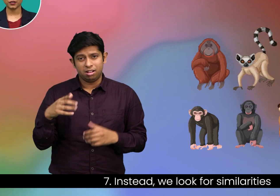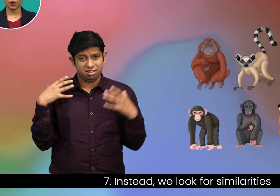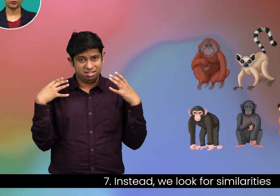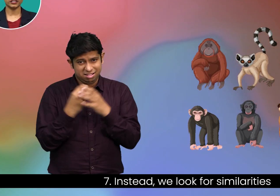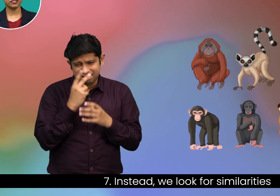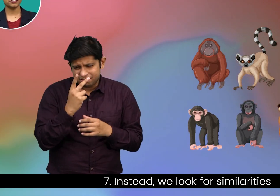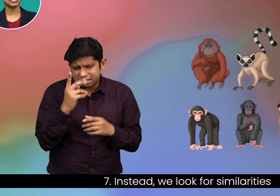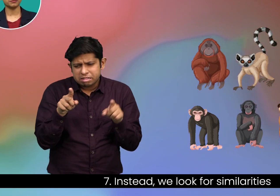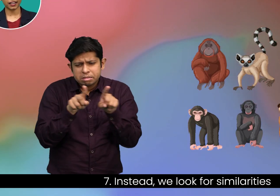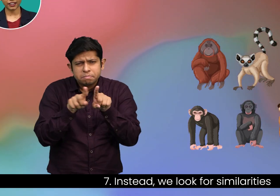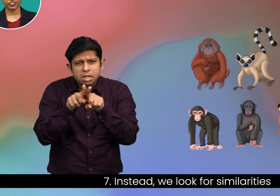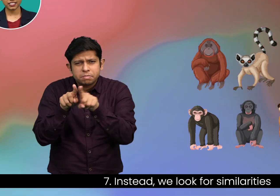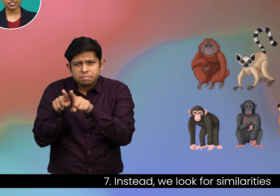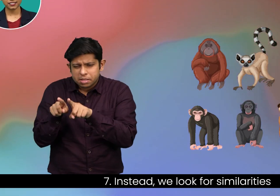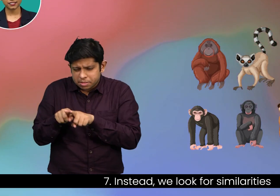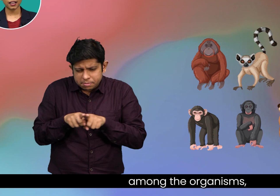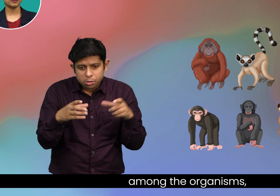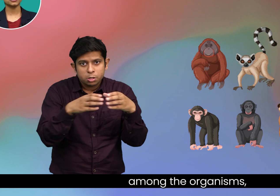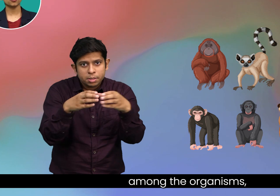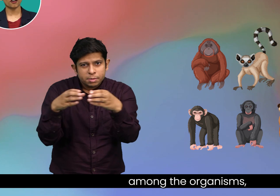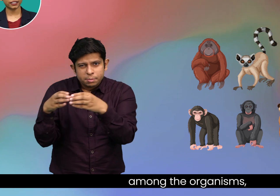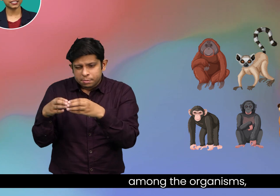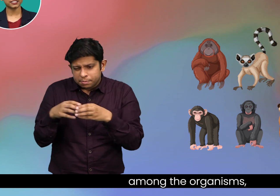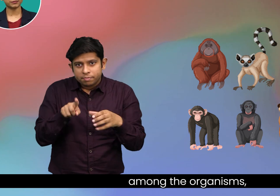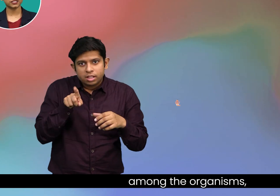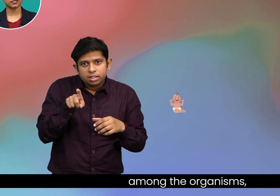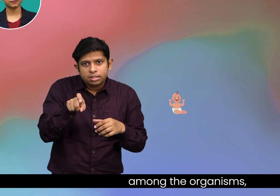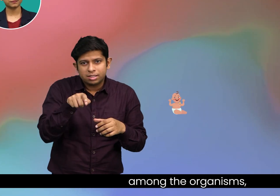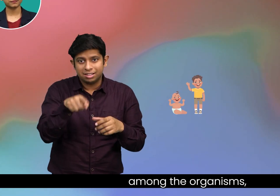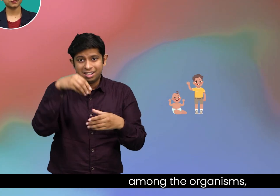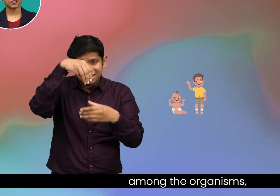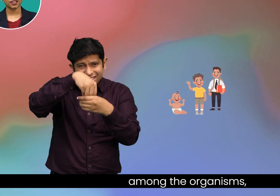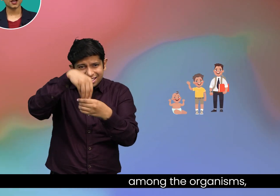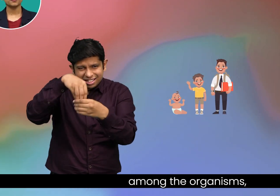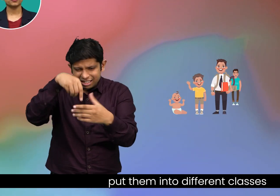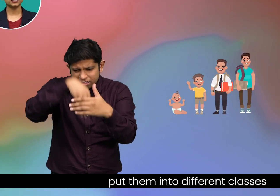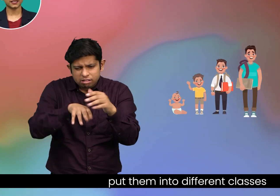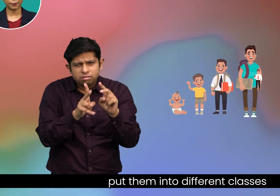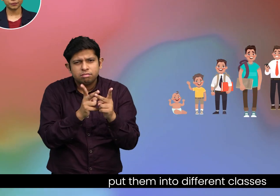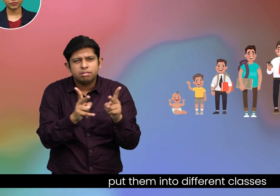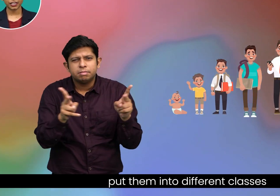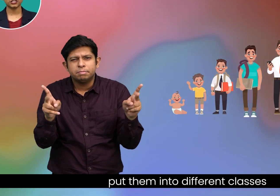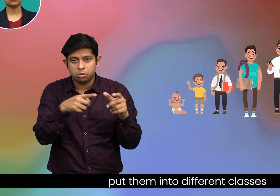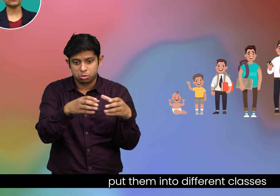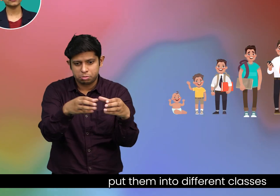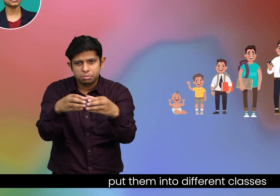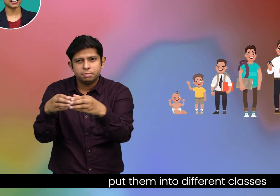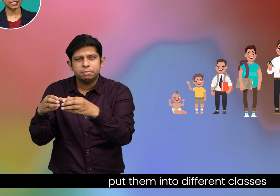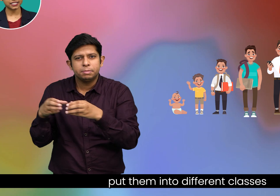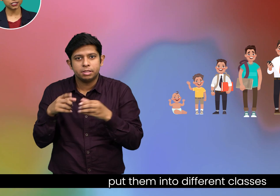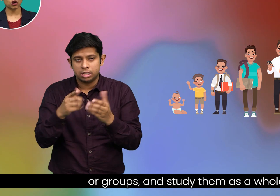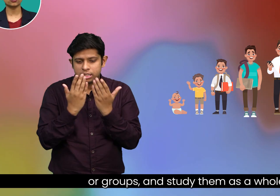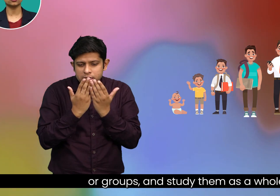Instead, we look for similarities among the organisms, put them into